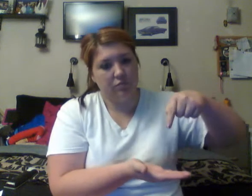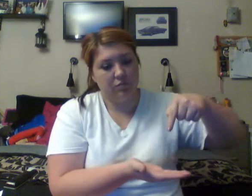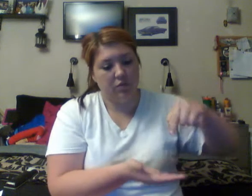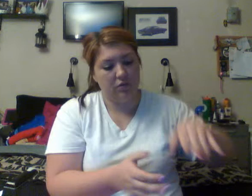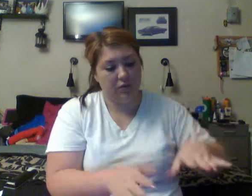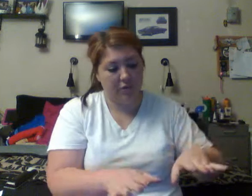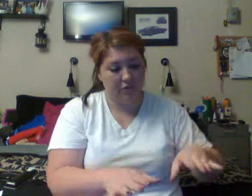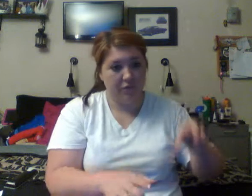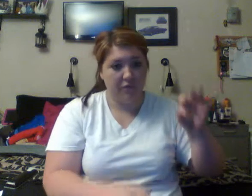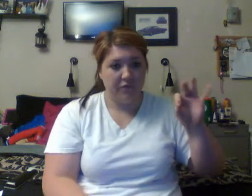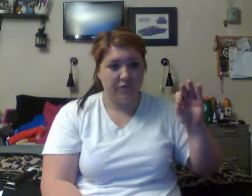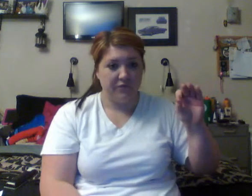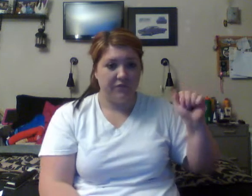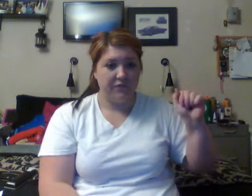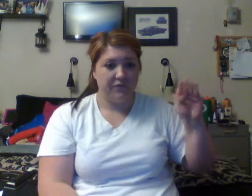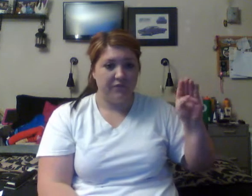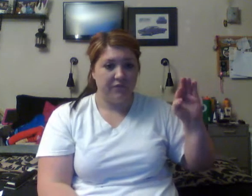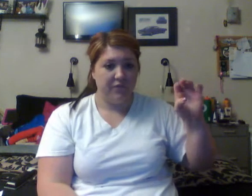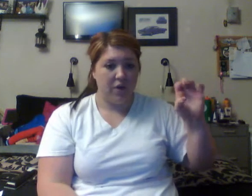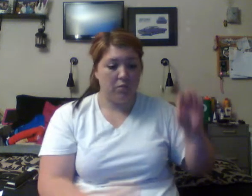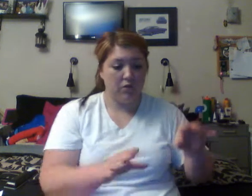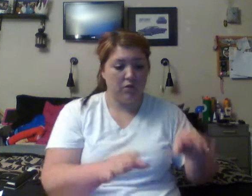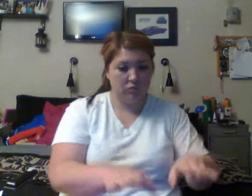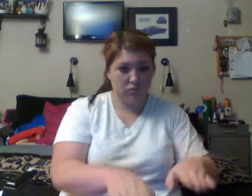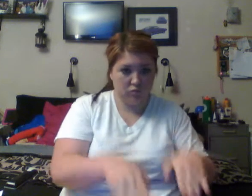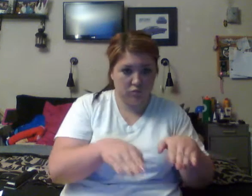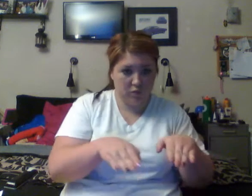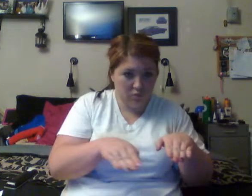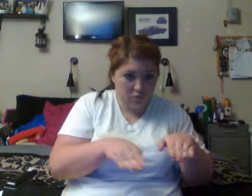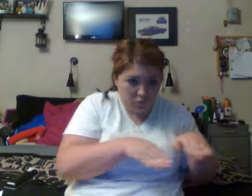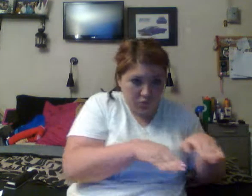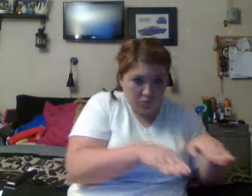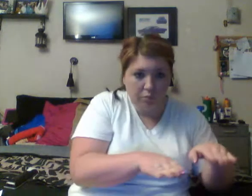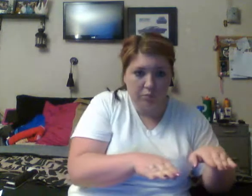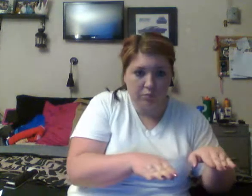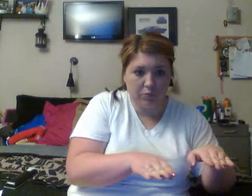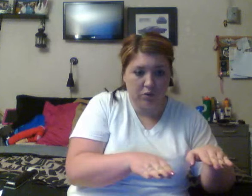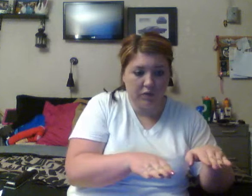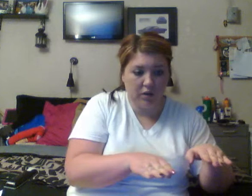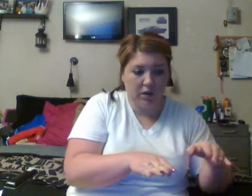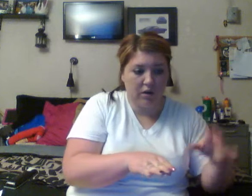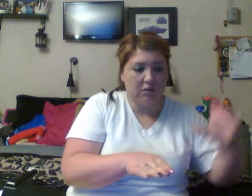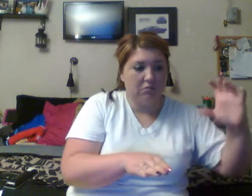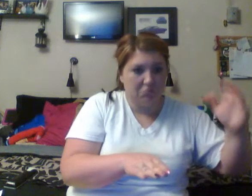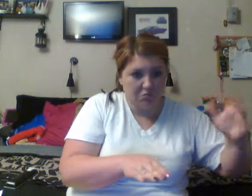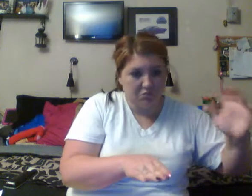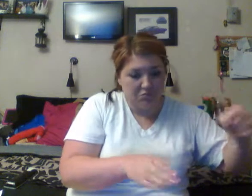out, and then you move it over to the other side. So you're going to sew again where you did your basting, and you're going to